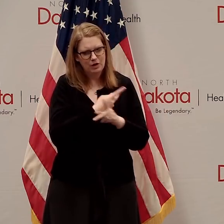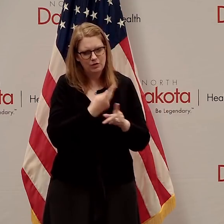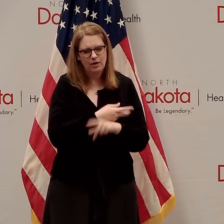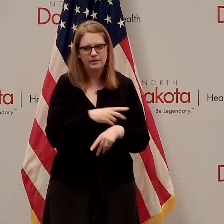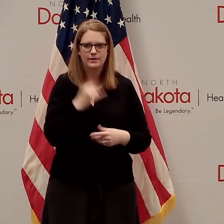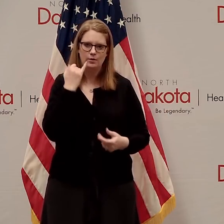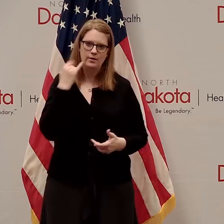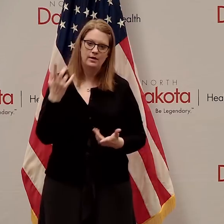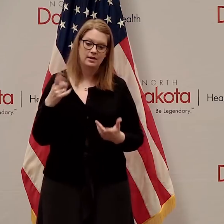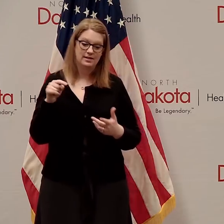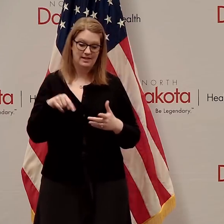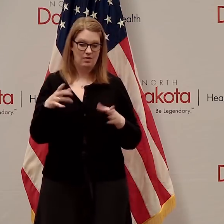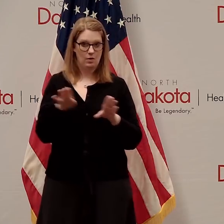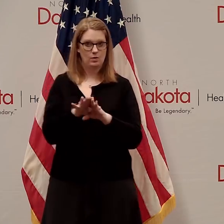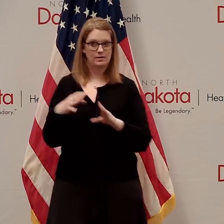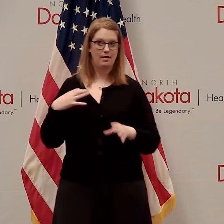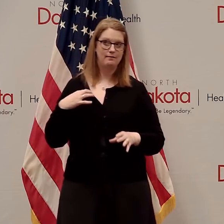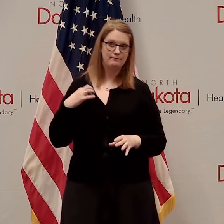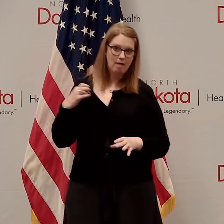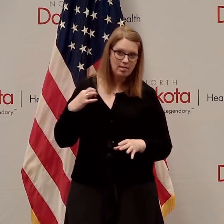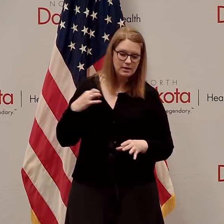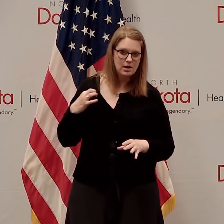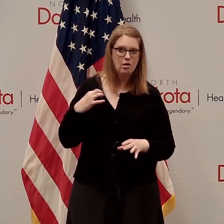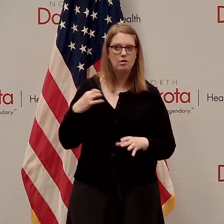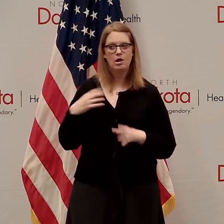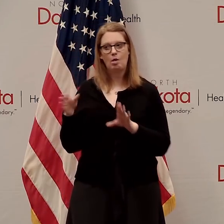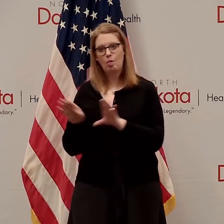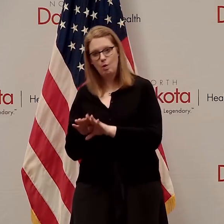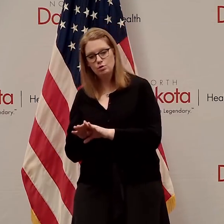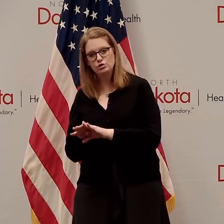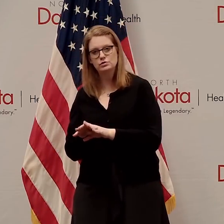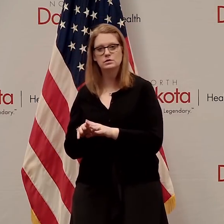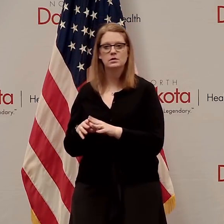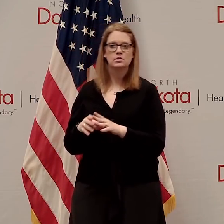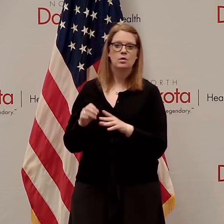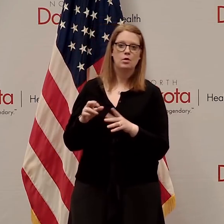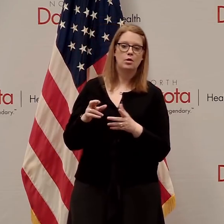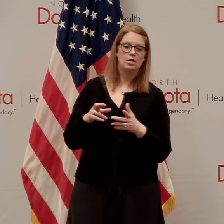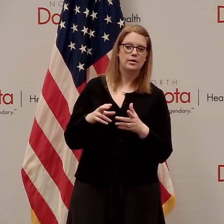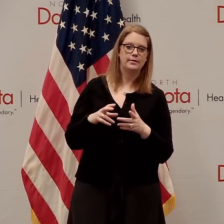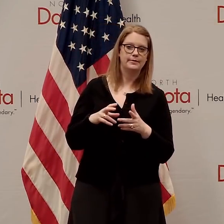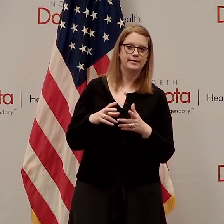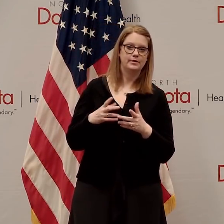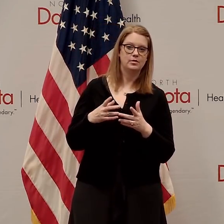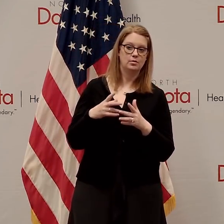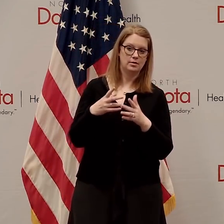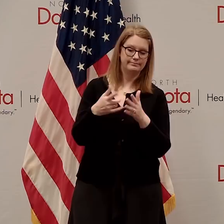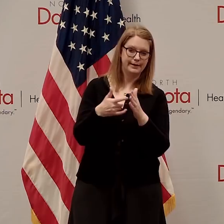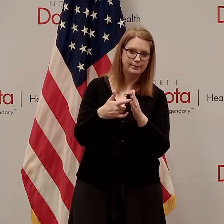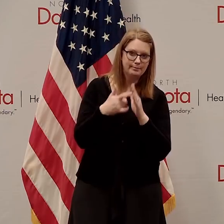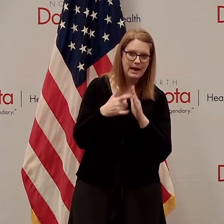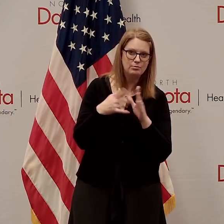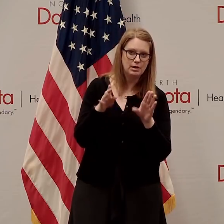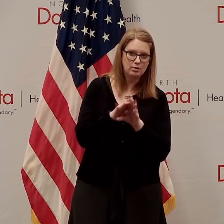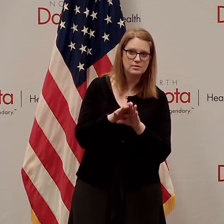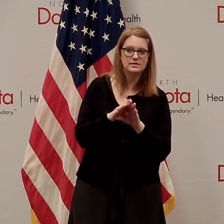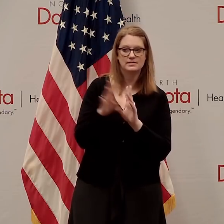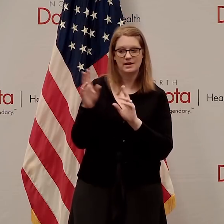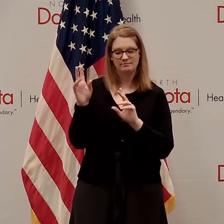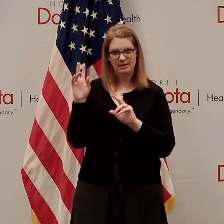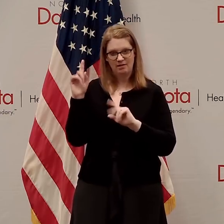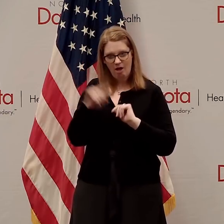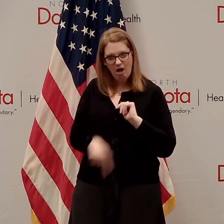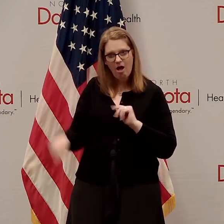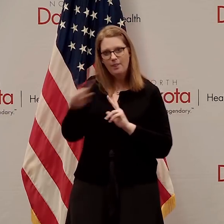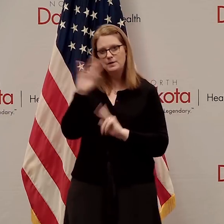was the voluntary work that people did to follow guidelines or the mandatory ones, in all cases, we're fortunate in North Dakota, we